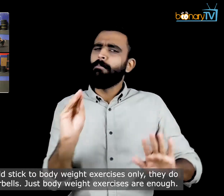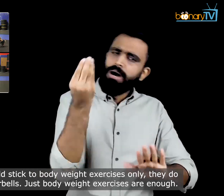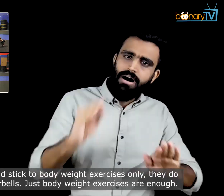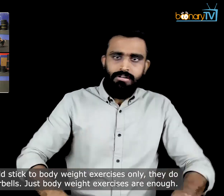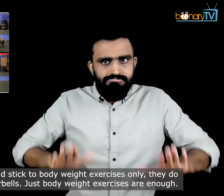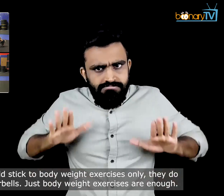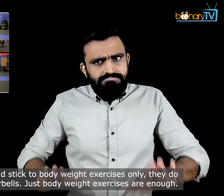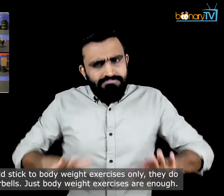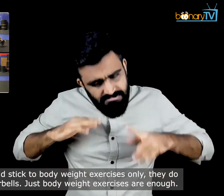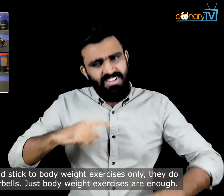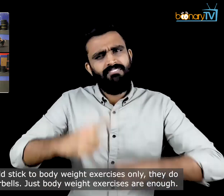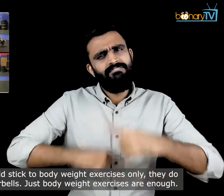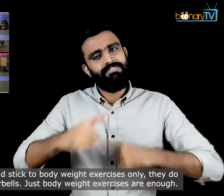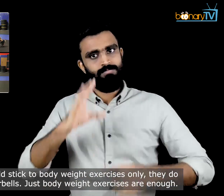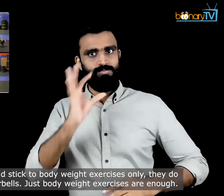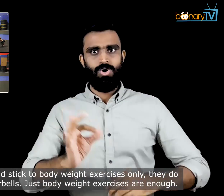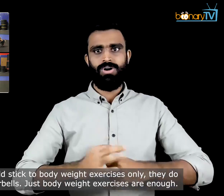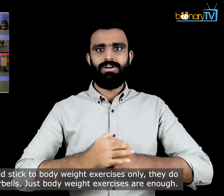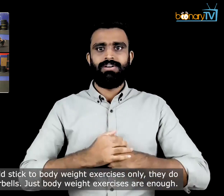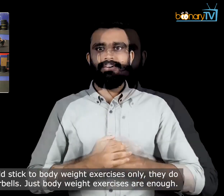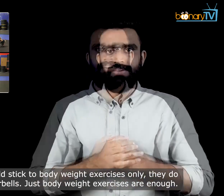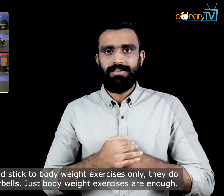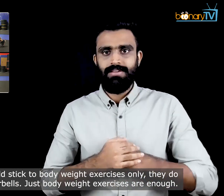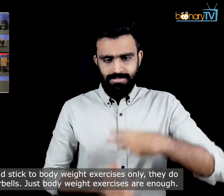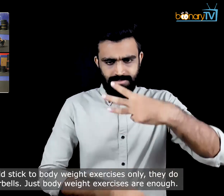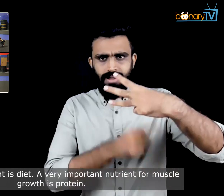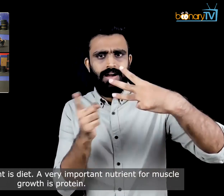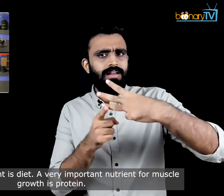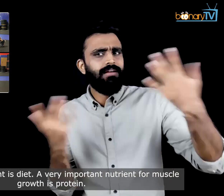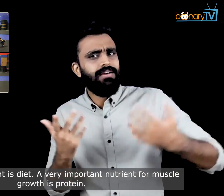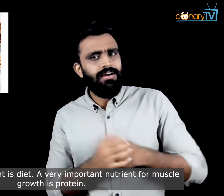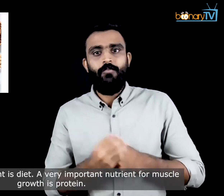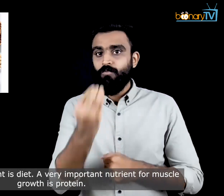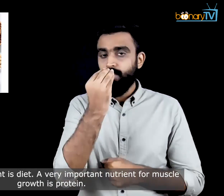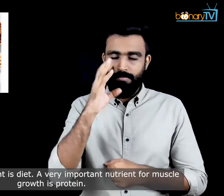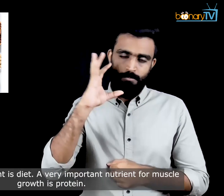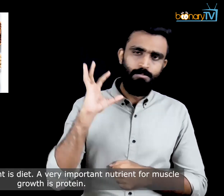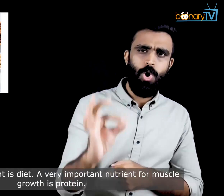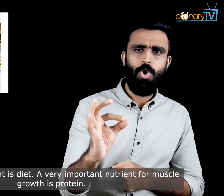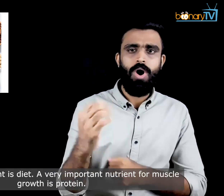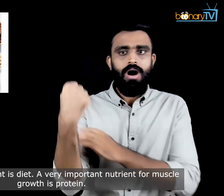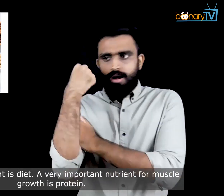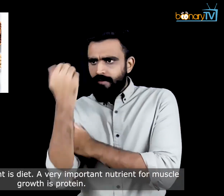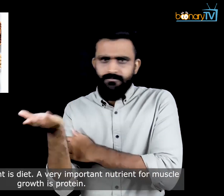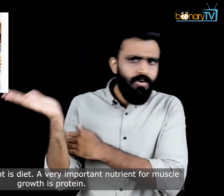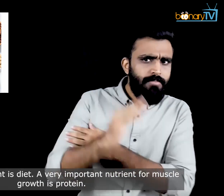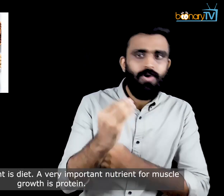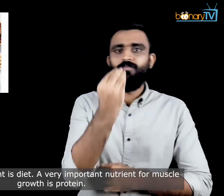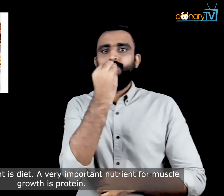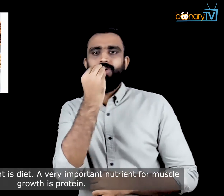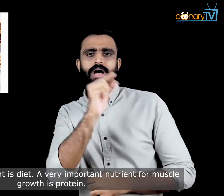body weight exercises are enough the third component is diet a very important nutrient for muscle